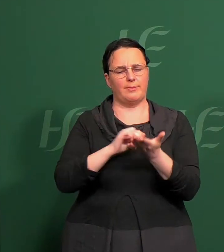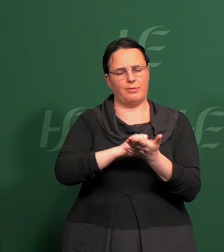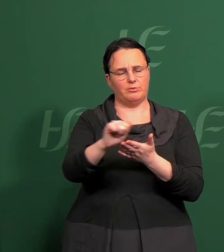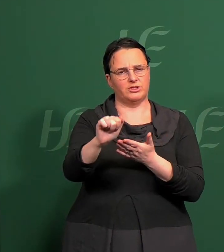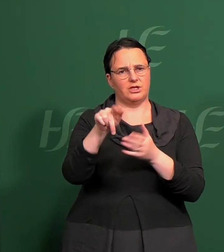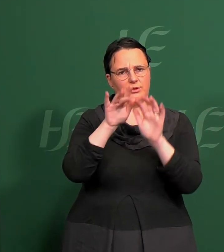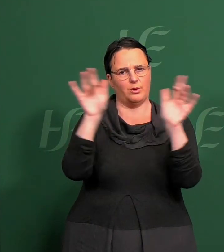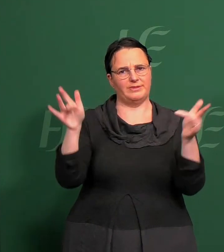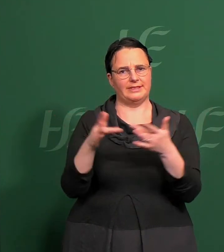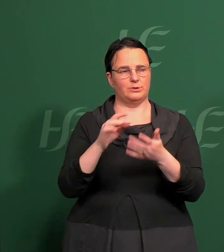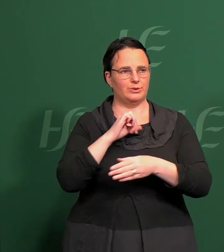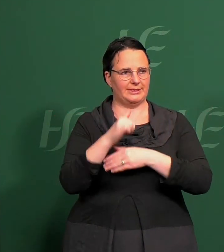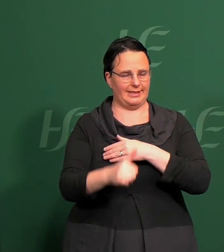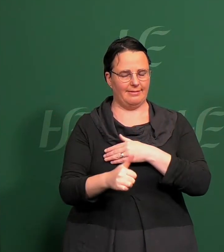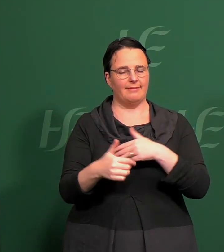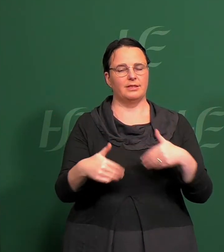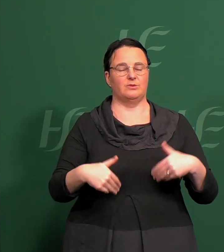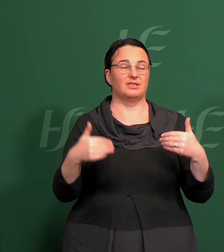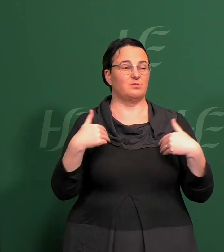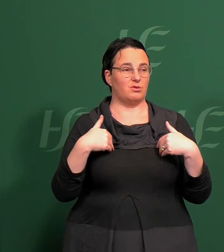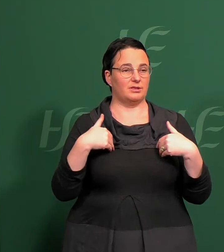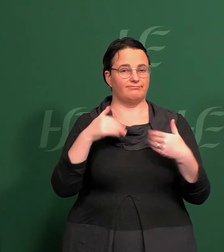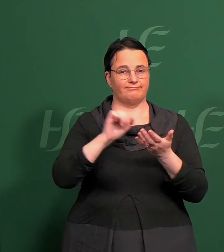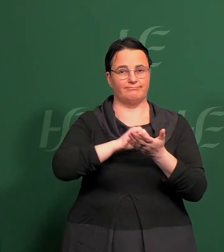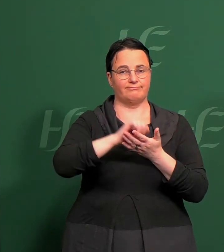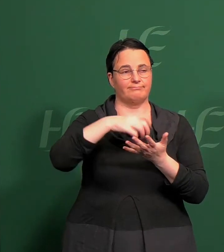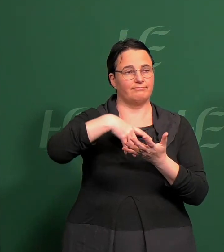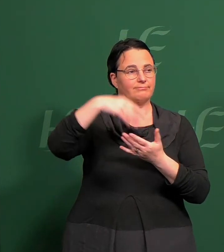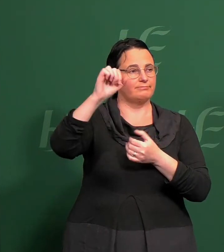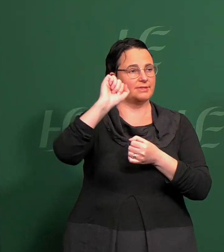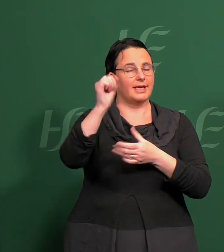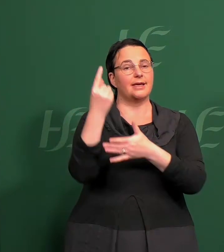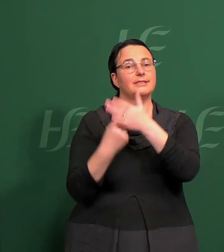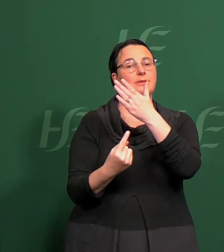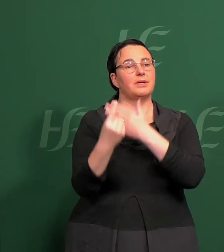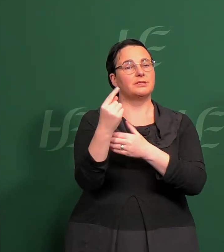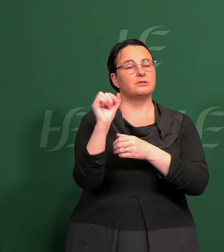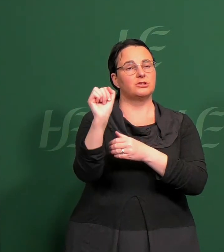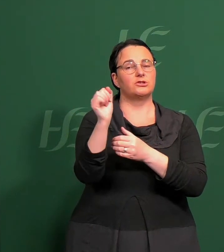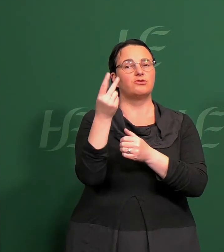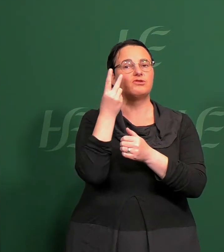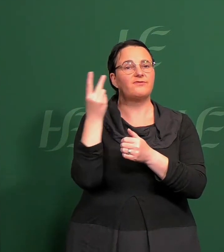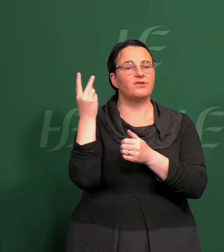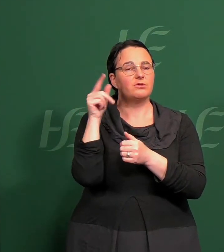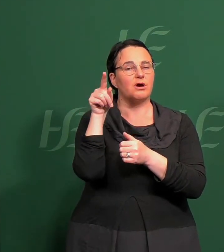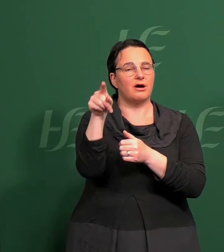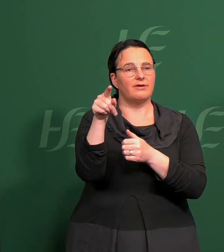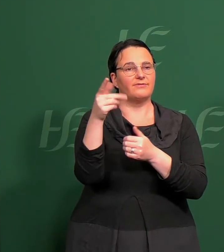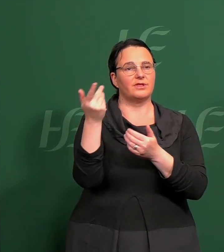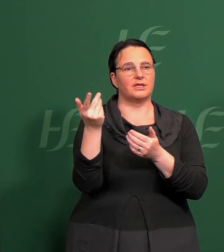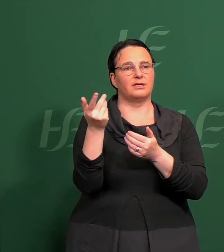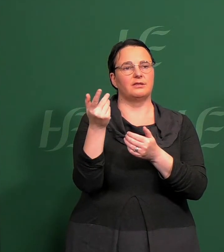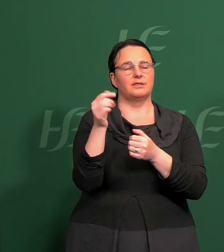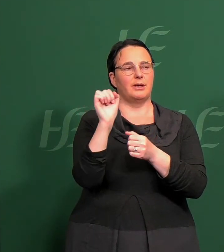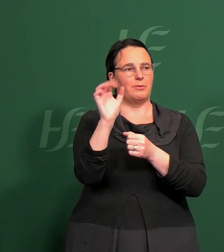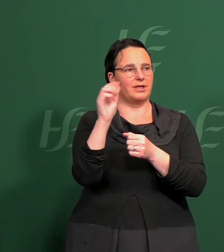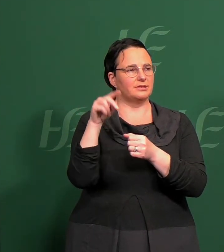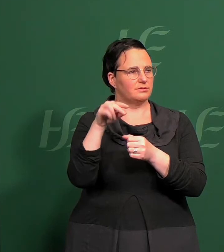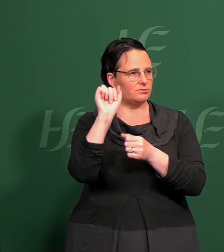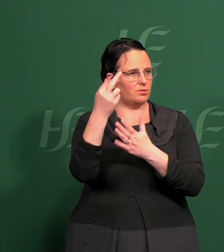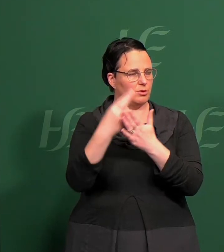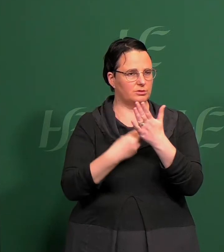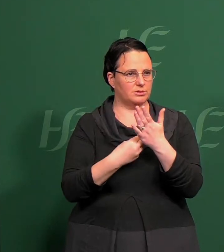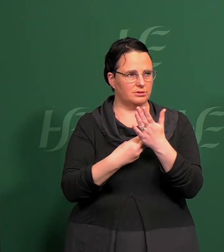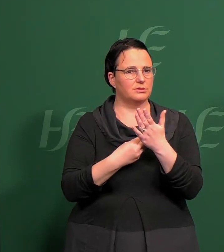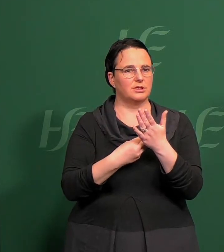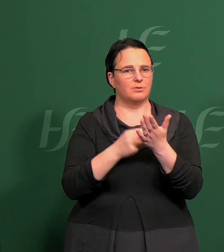today. So this morning, actually, we published the independent review of the management of Brandon report.